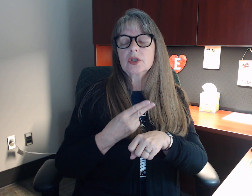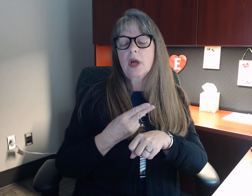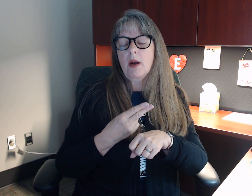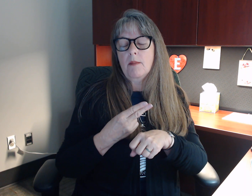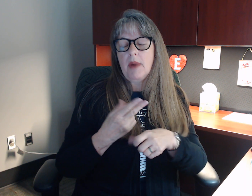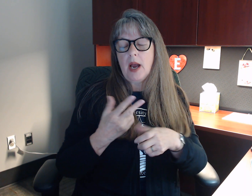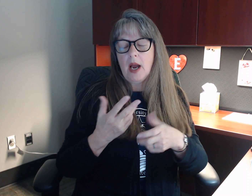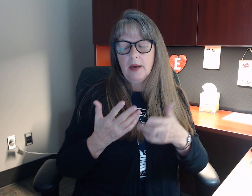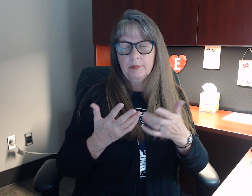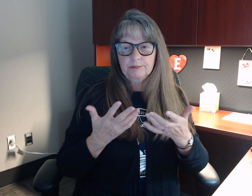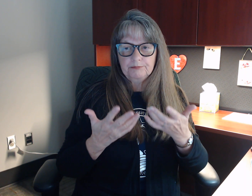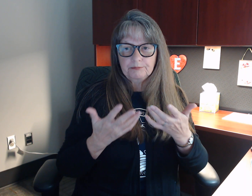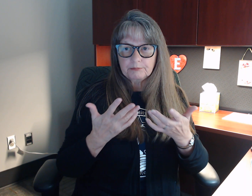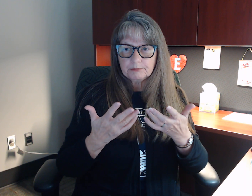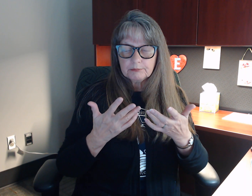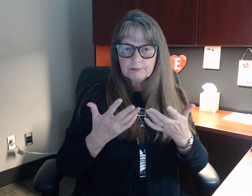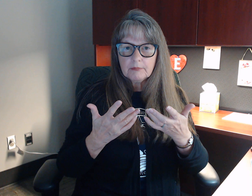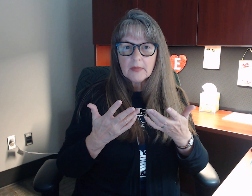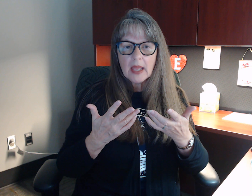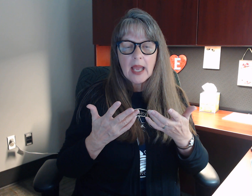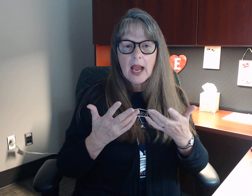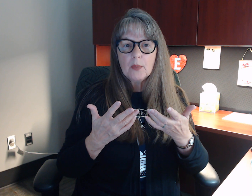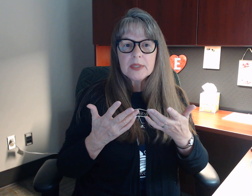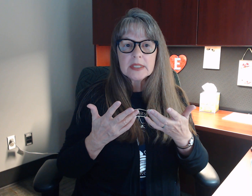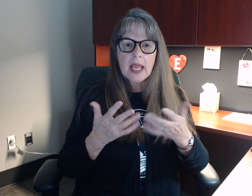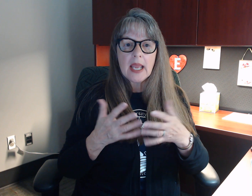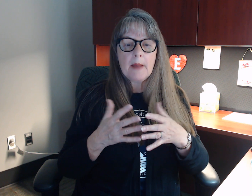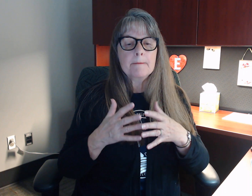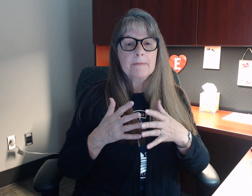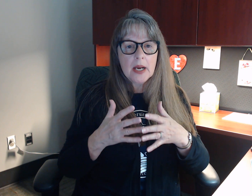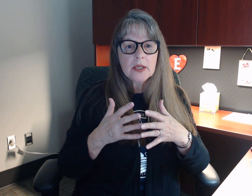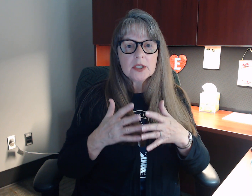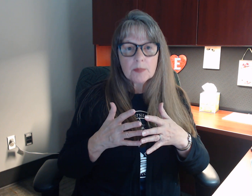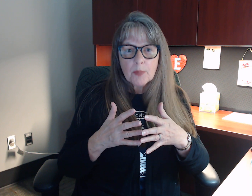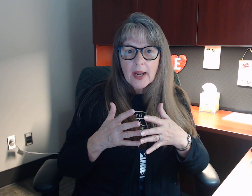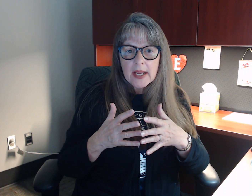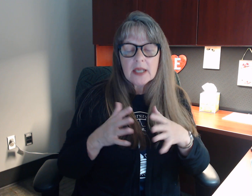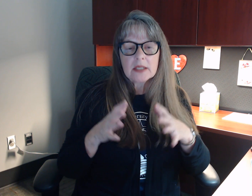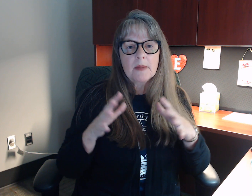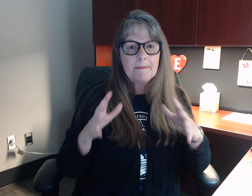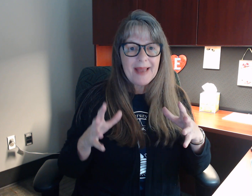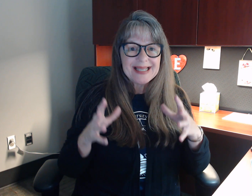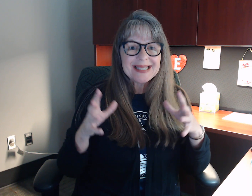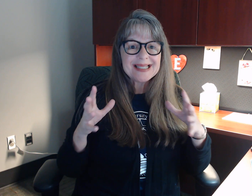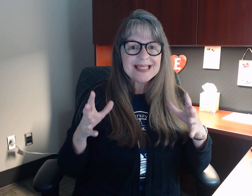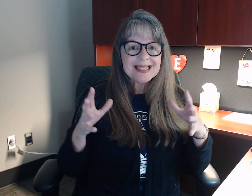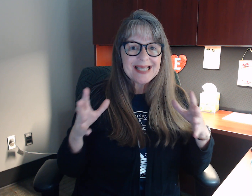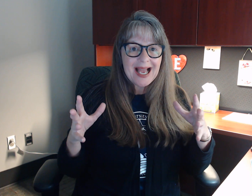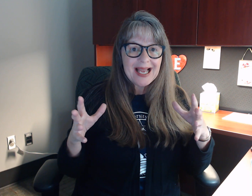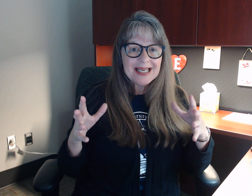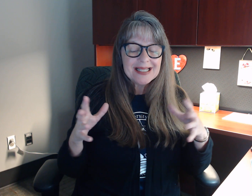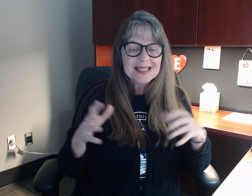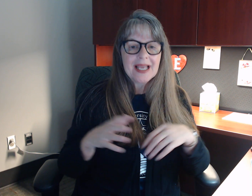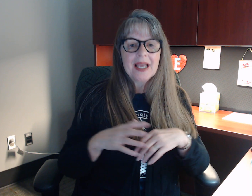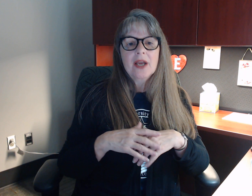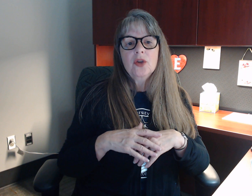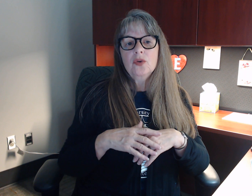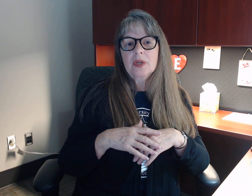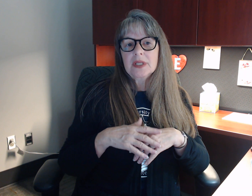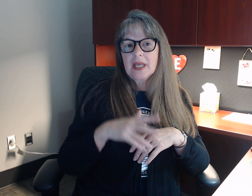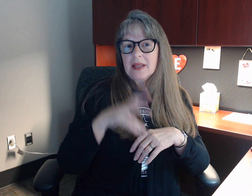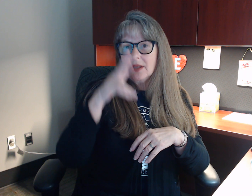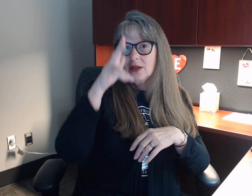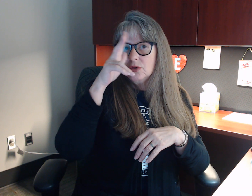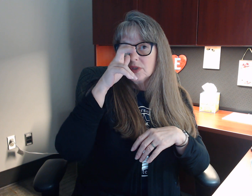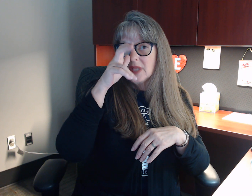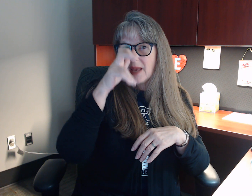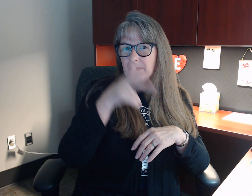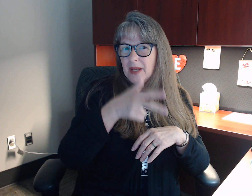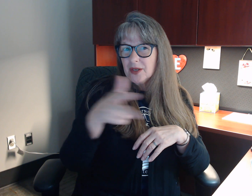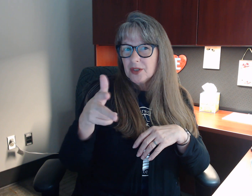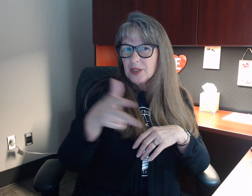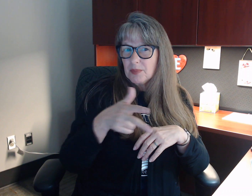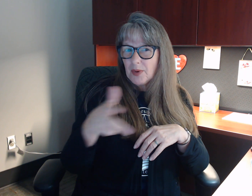some, I would say bug spray, because pesticides, you could say they use that bug